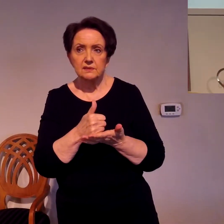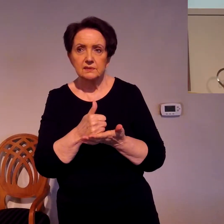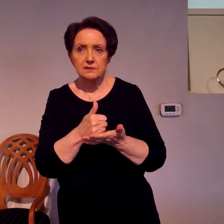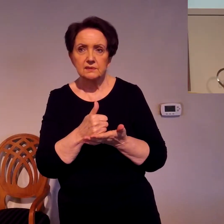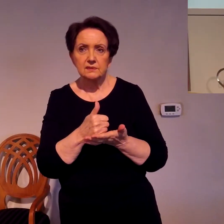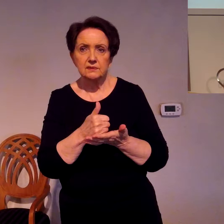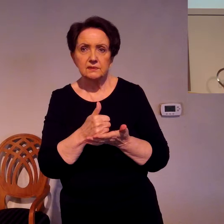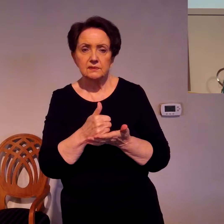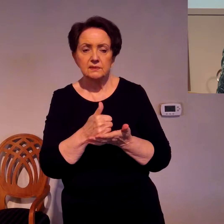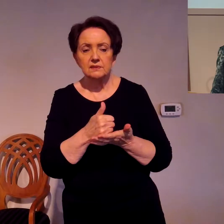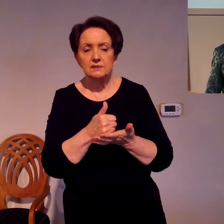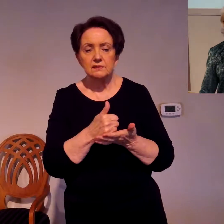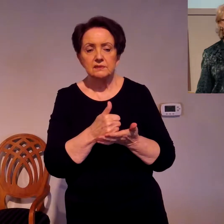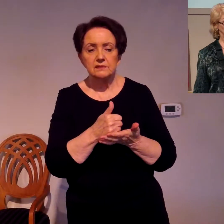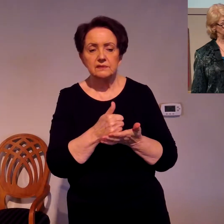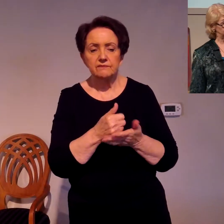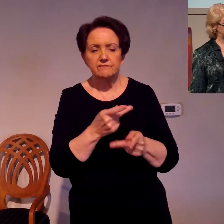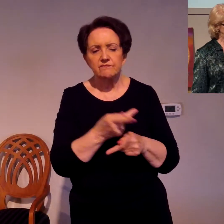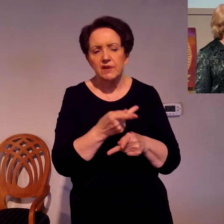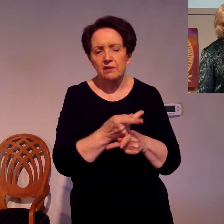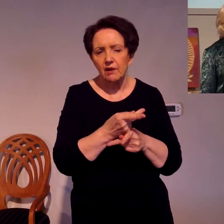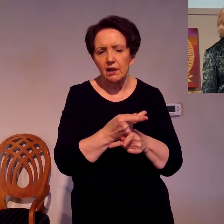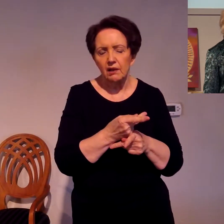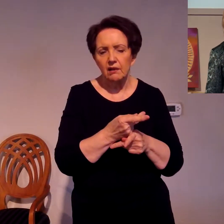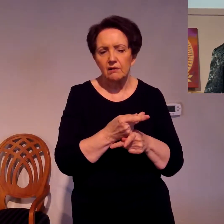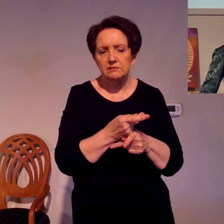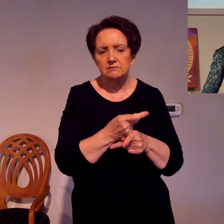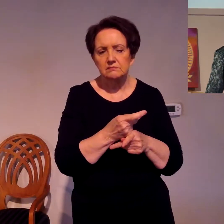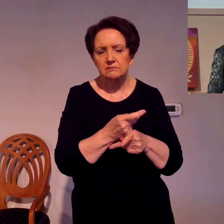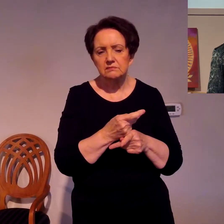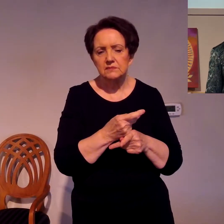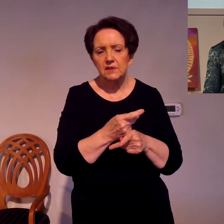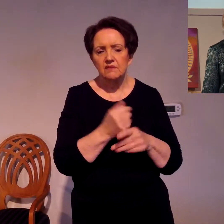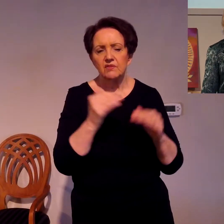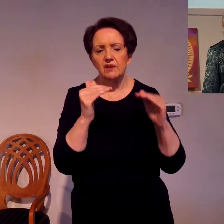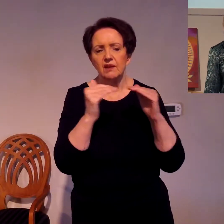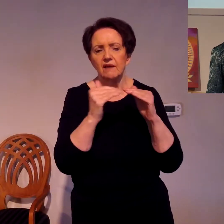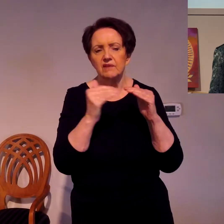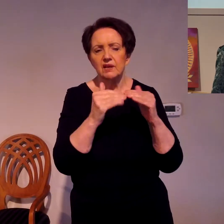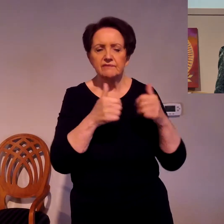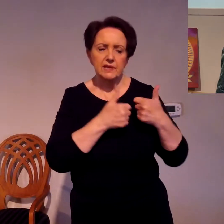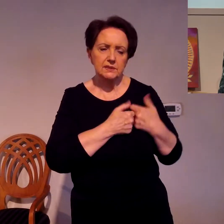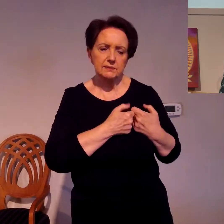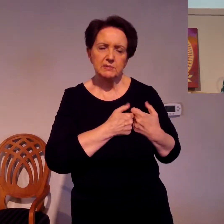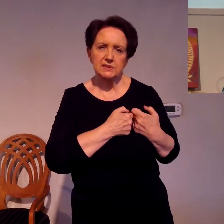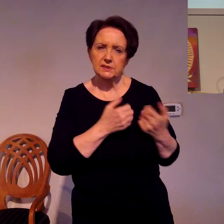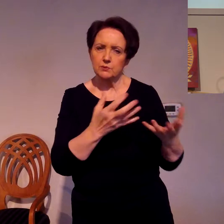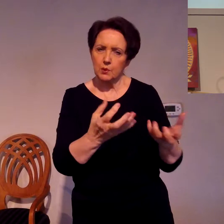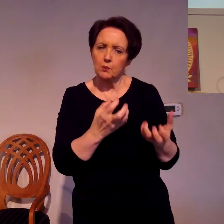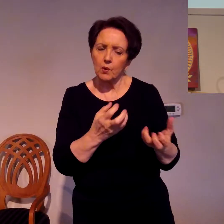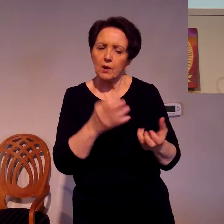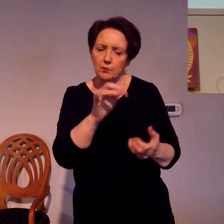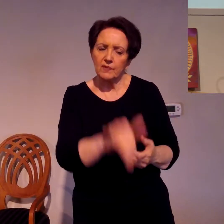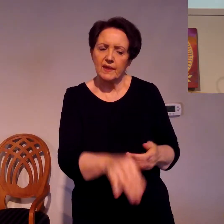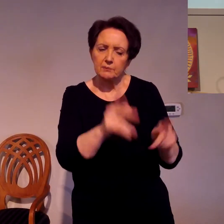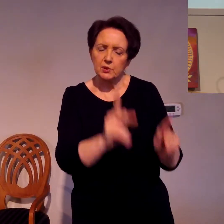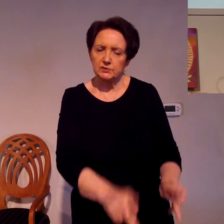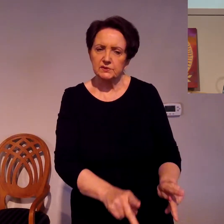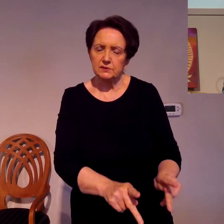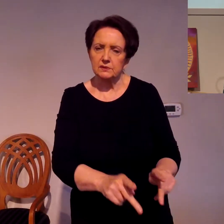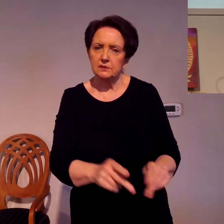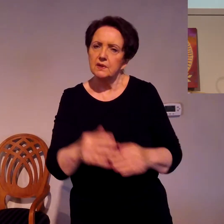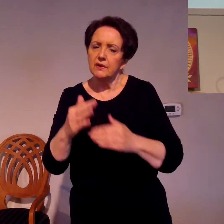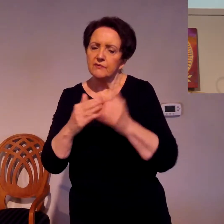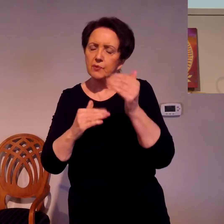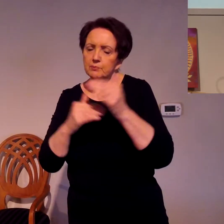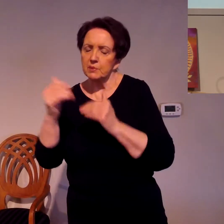be intimate with that person, how willing they're to be intimate with us, and whether or not we are building